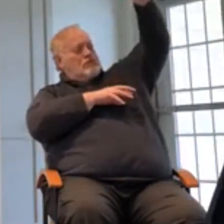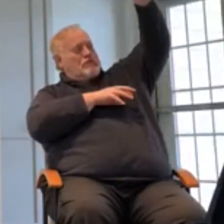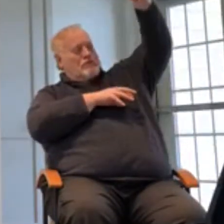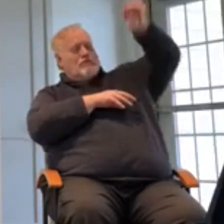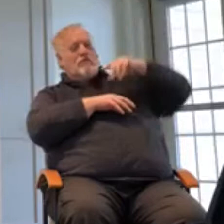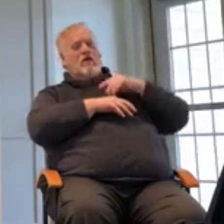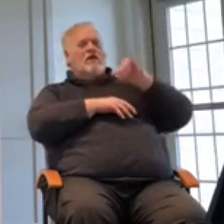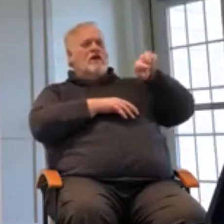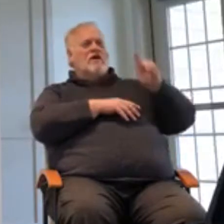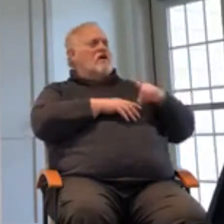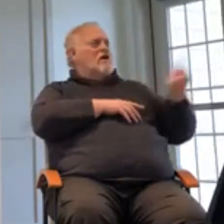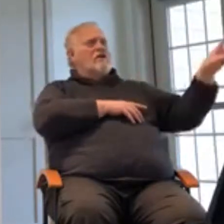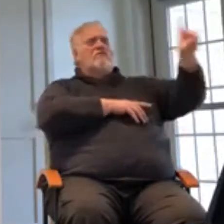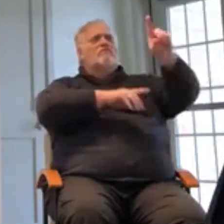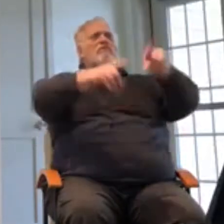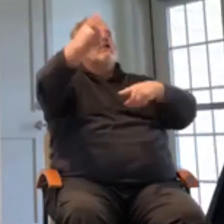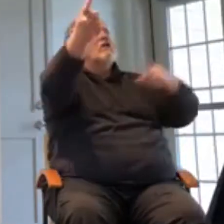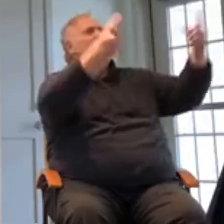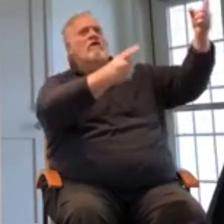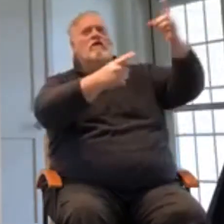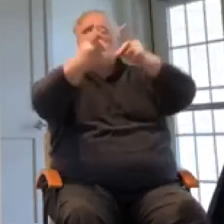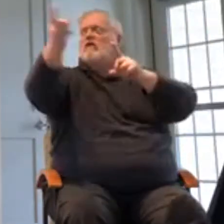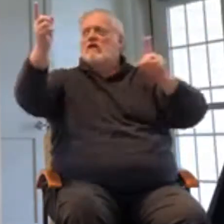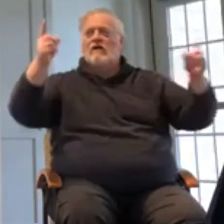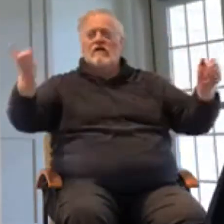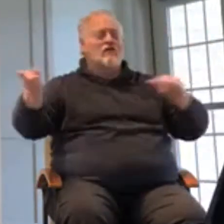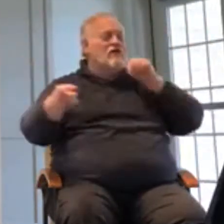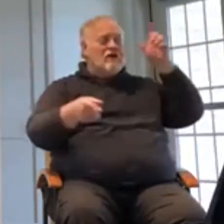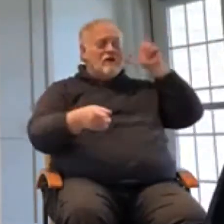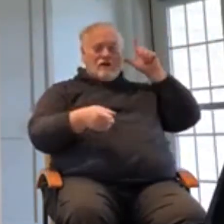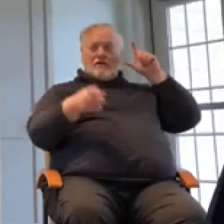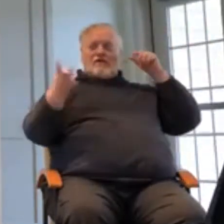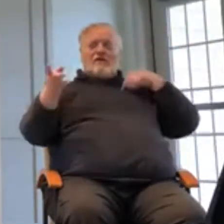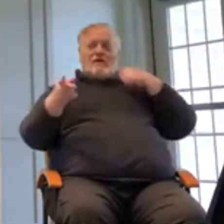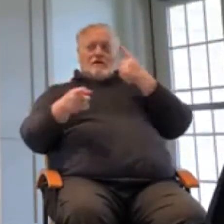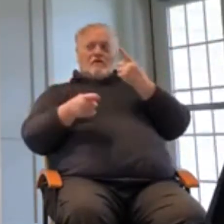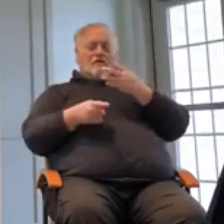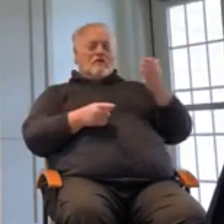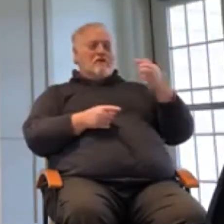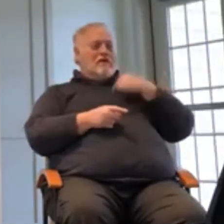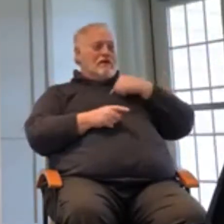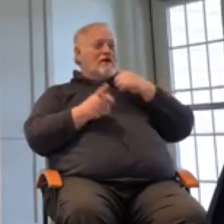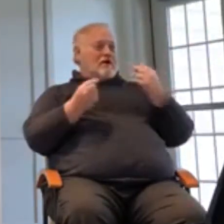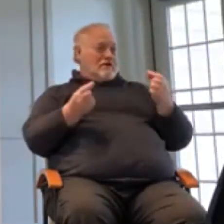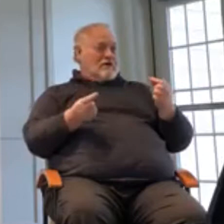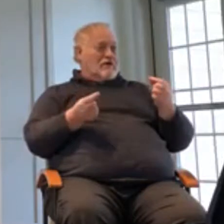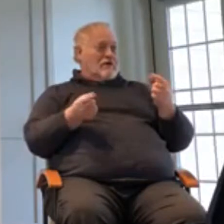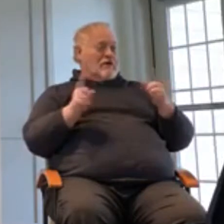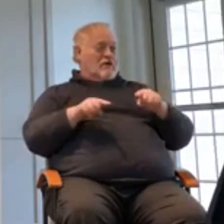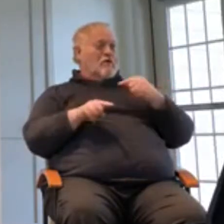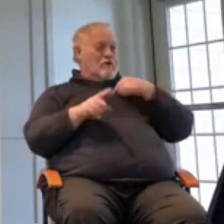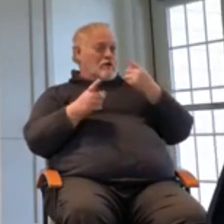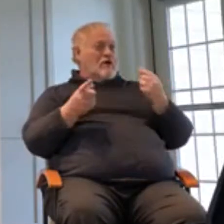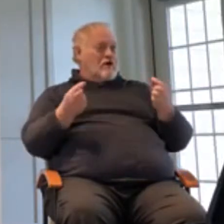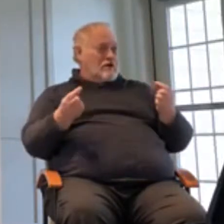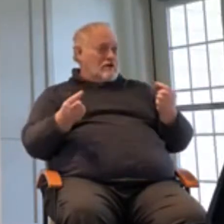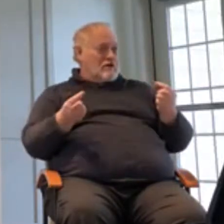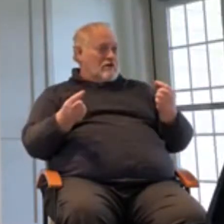was like, JD. And he didn't listen to me. And I've got one thing that I do that whenever I do it,